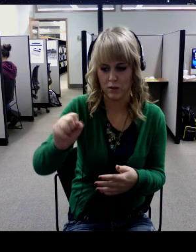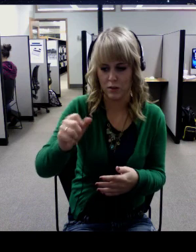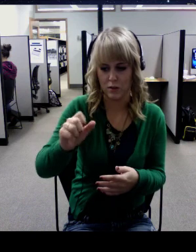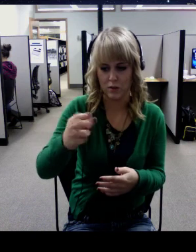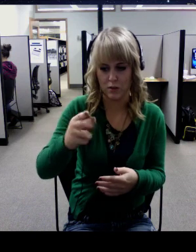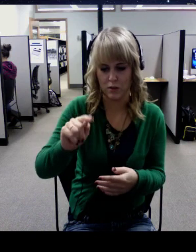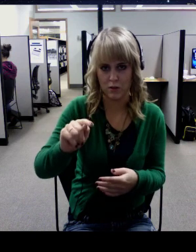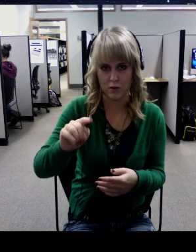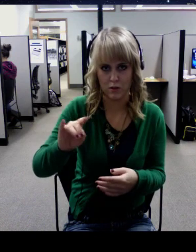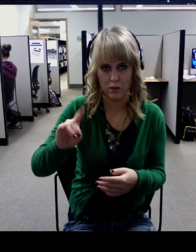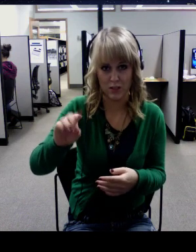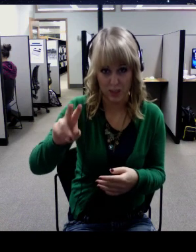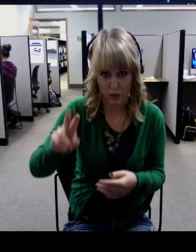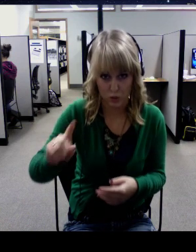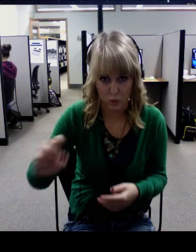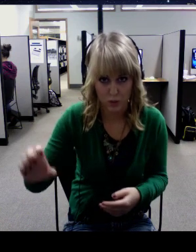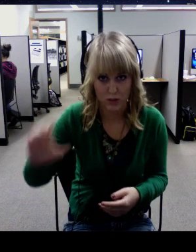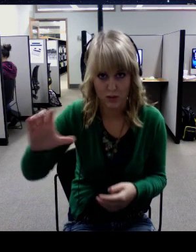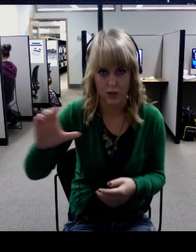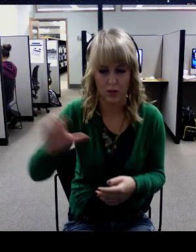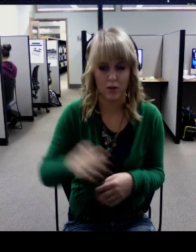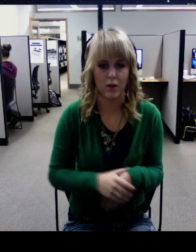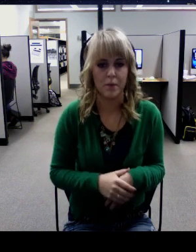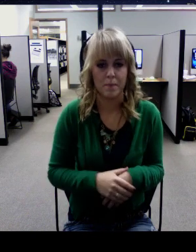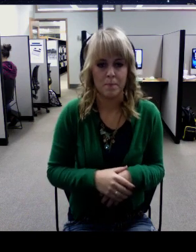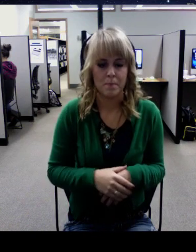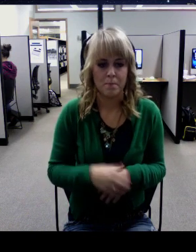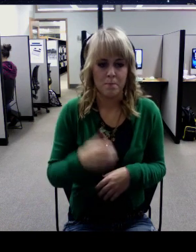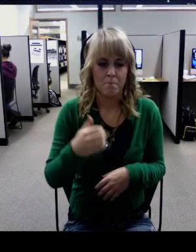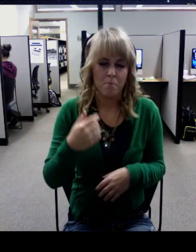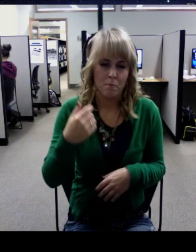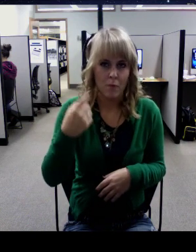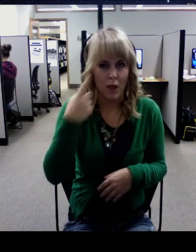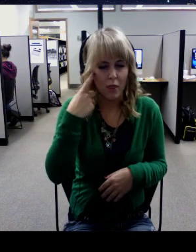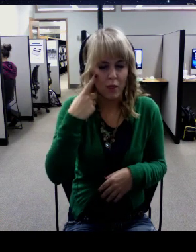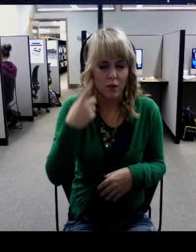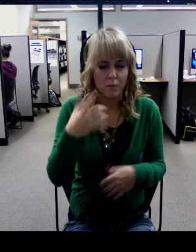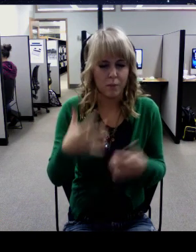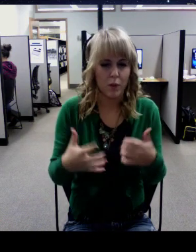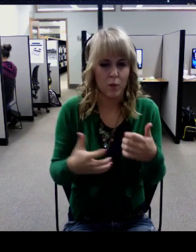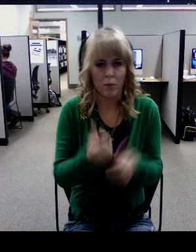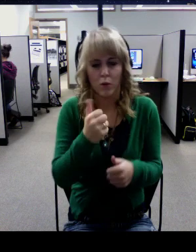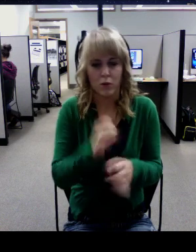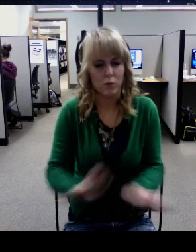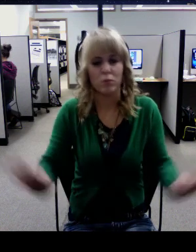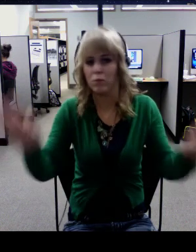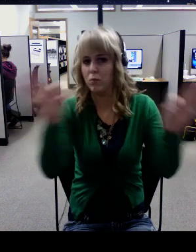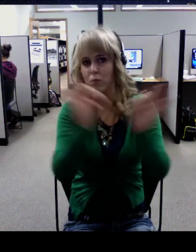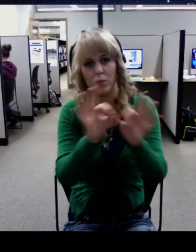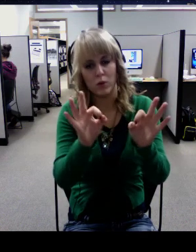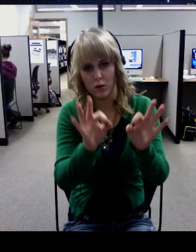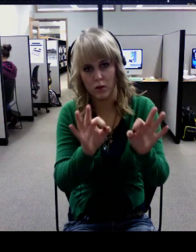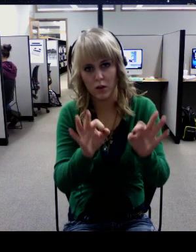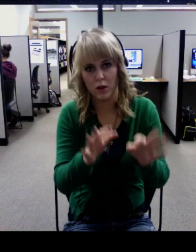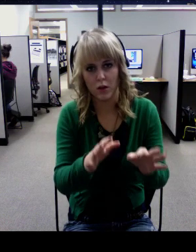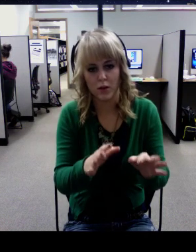most important thing when preparing a return for an independent contractor is keeping good